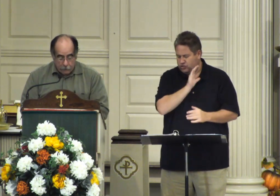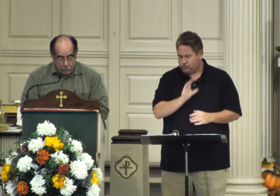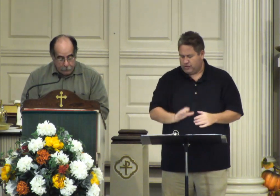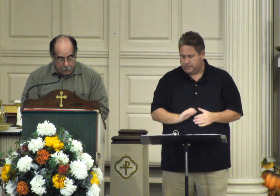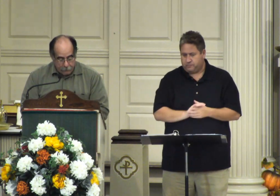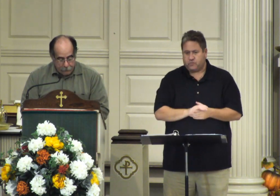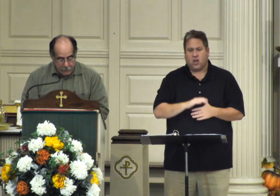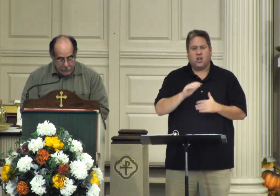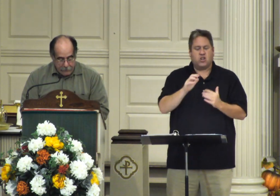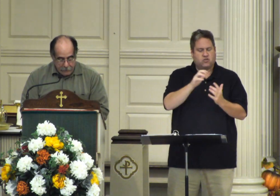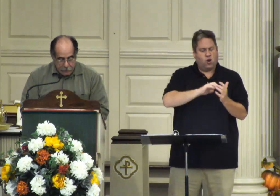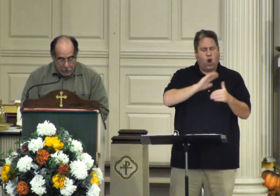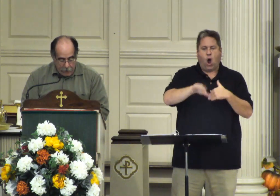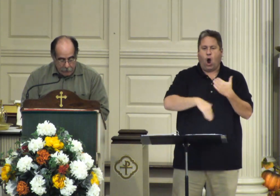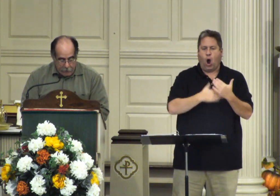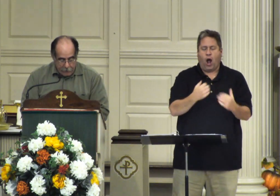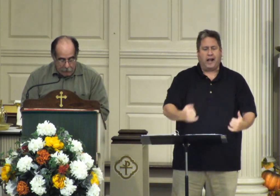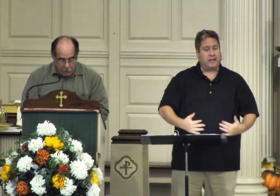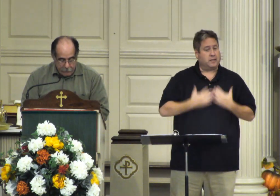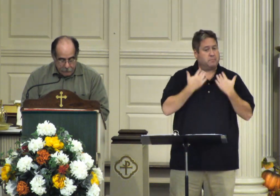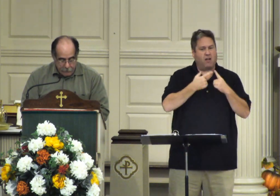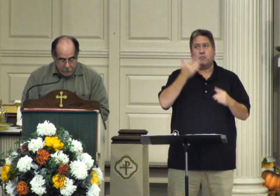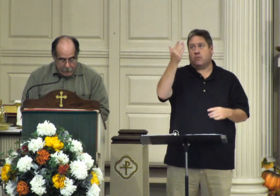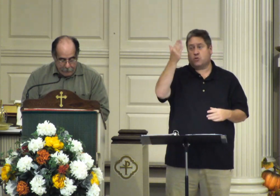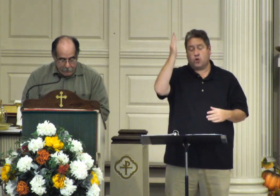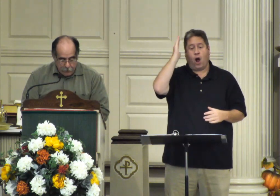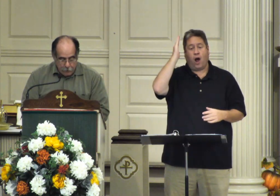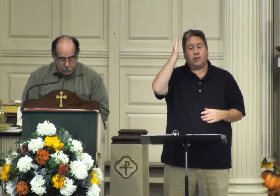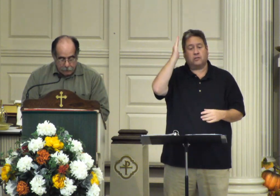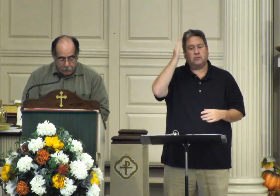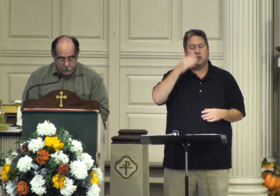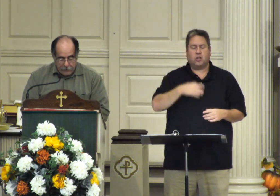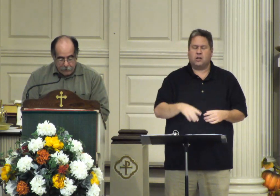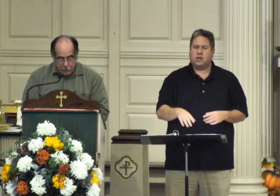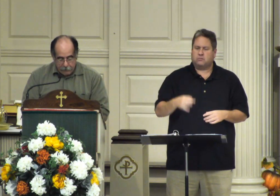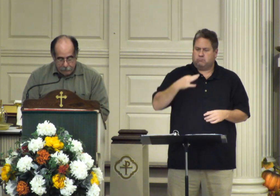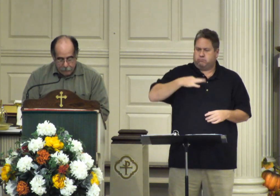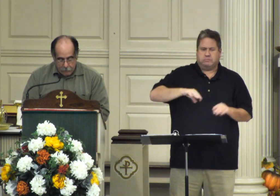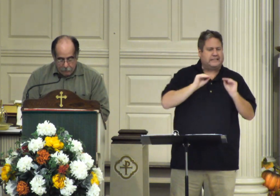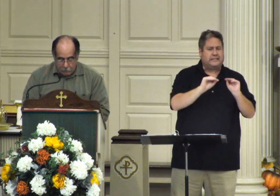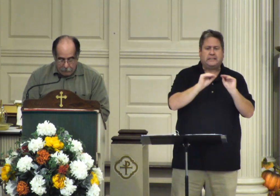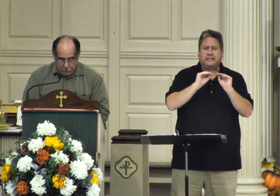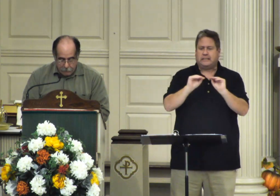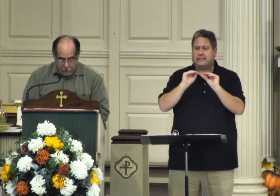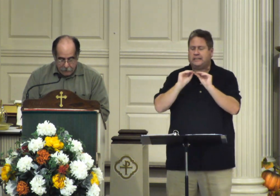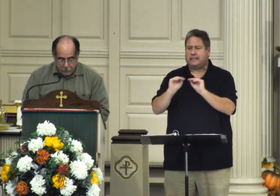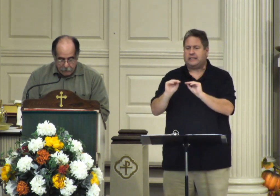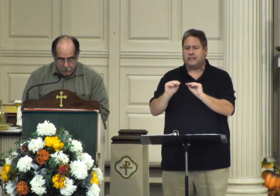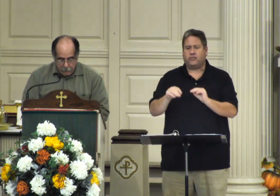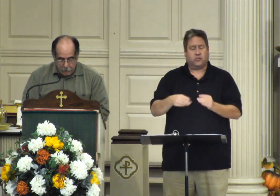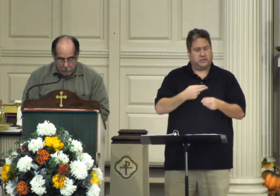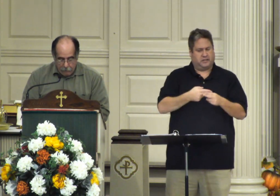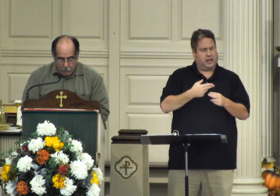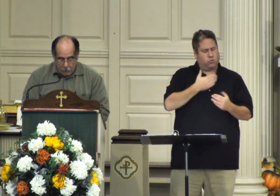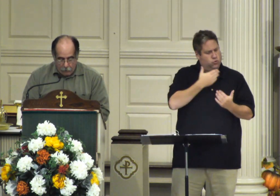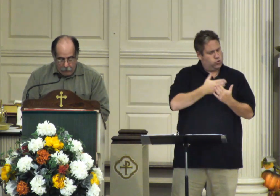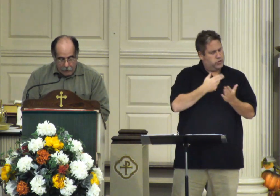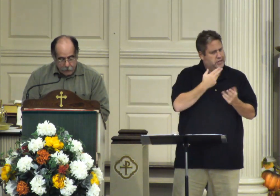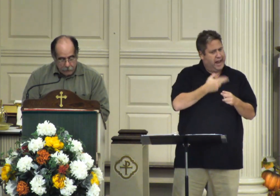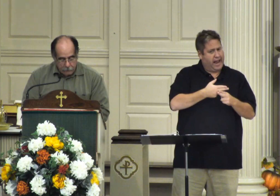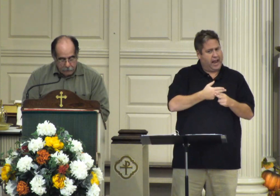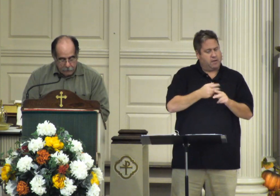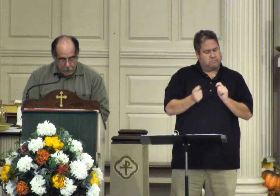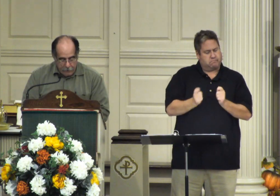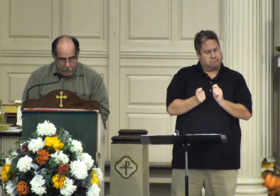All scripture is inspired by God and is useful for teaching, for refutation, for